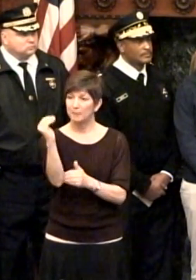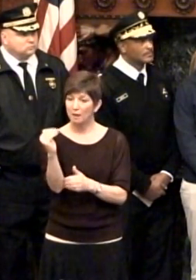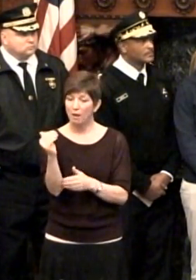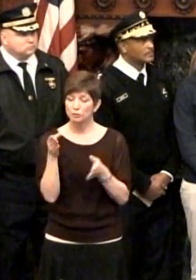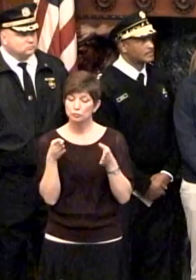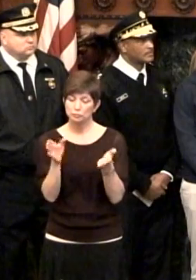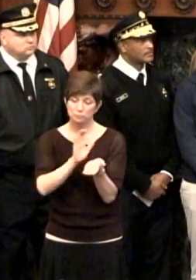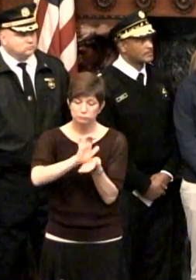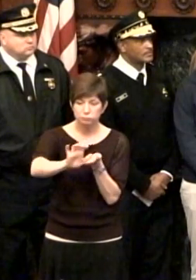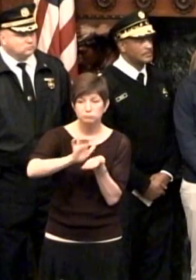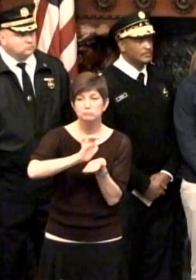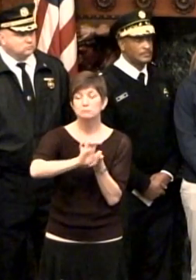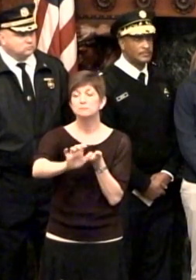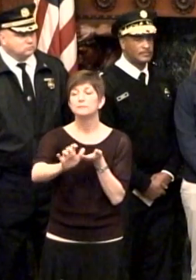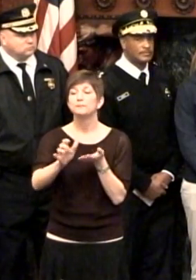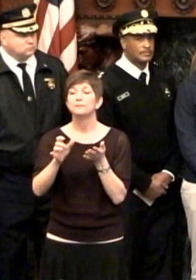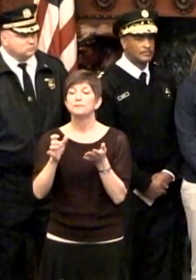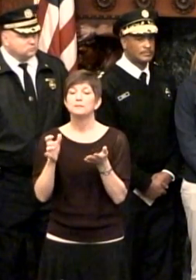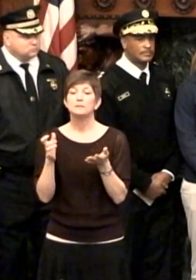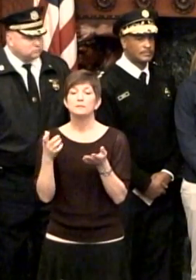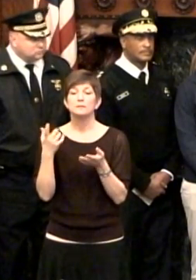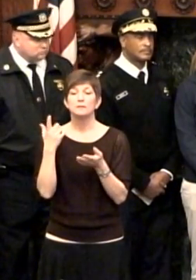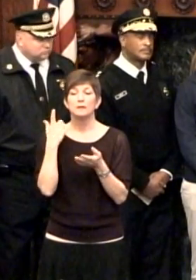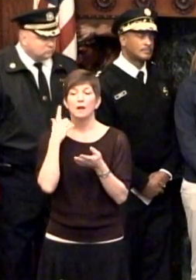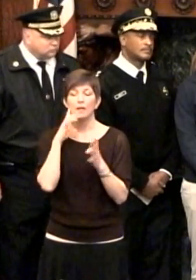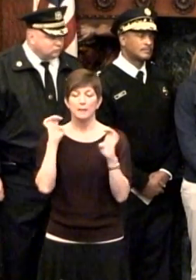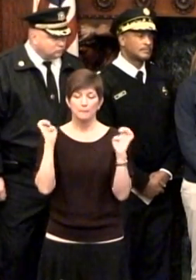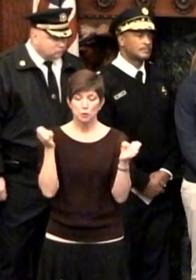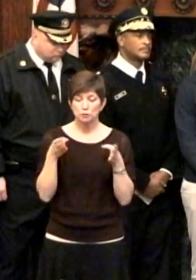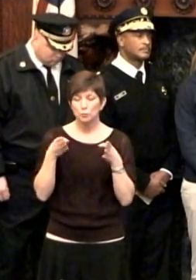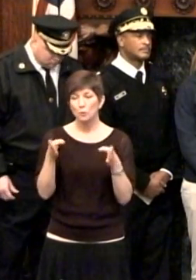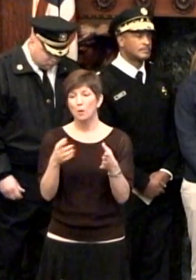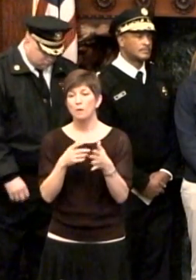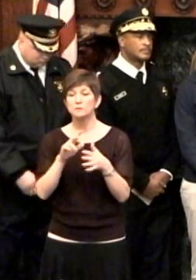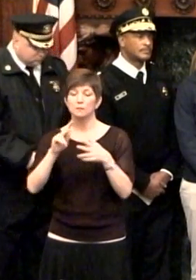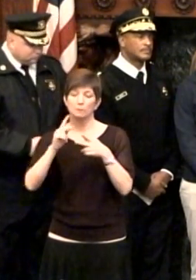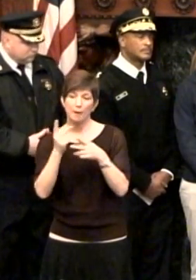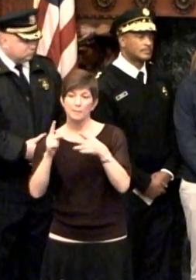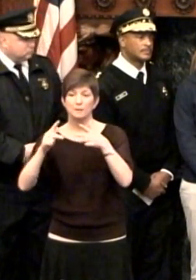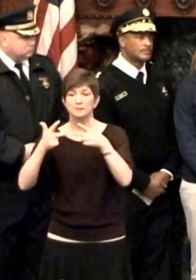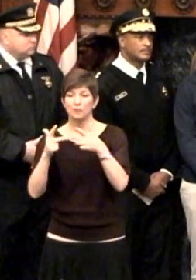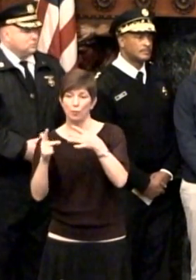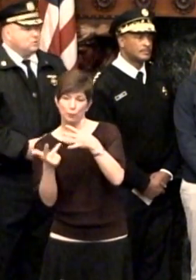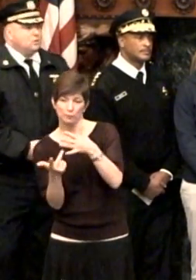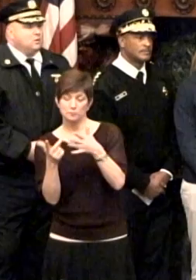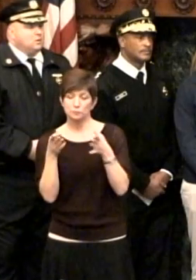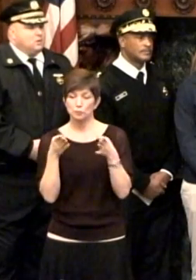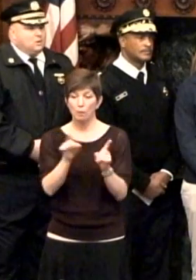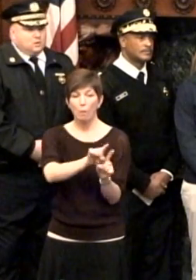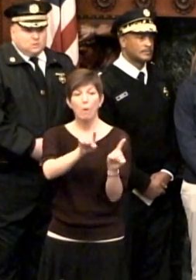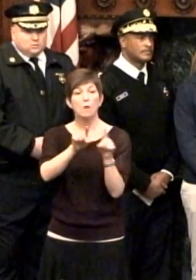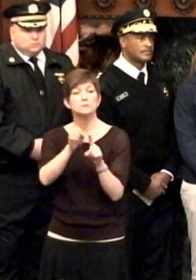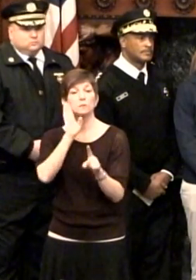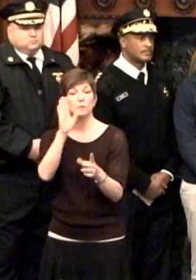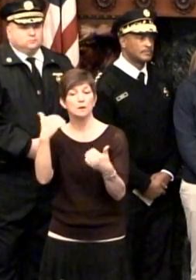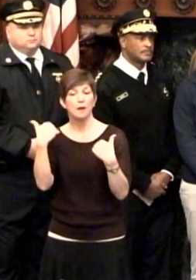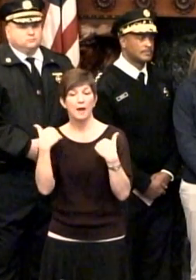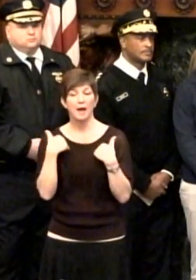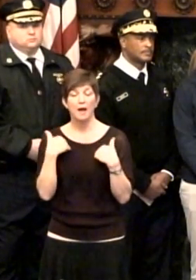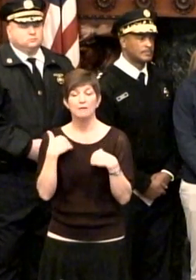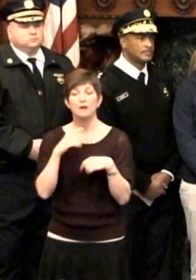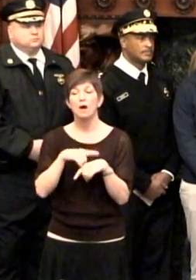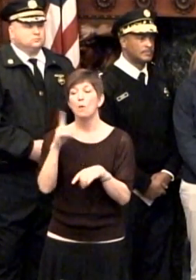clearing the streets for clearing the emergency routes, the primaries and secondaries, we'll also have a deployment on